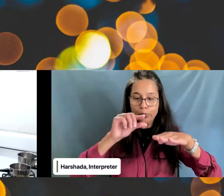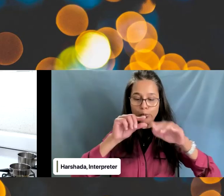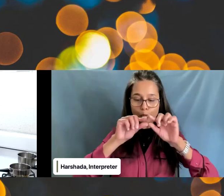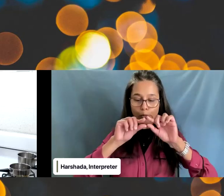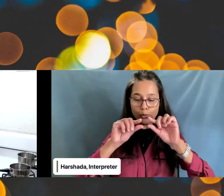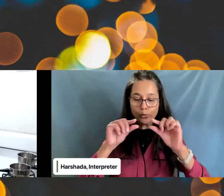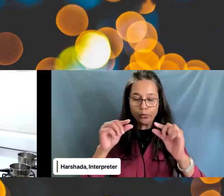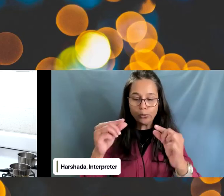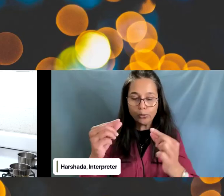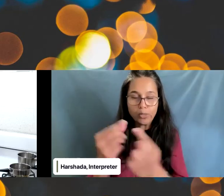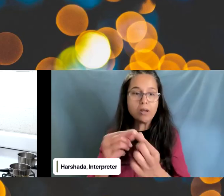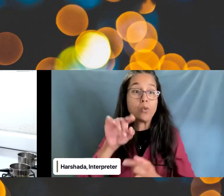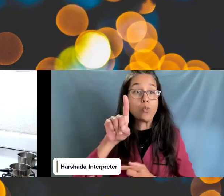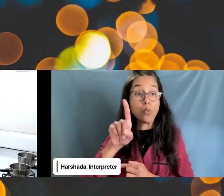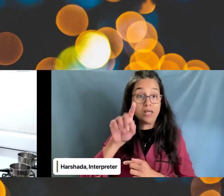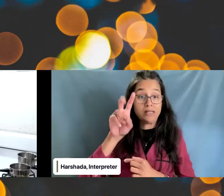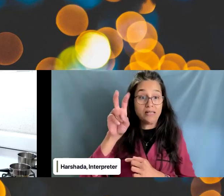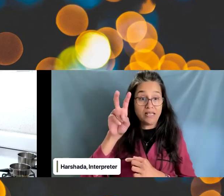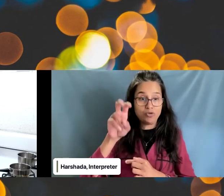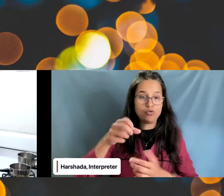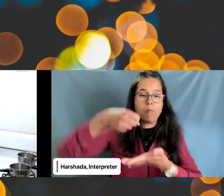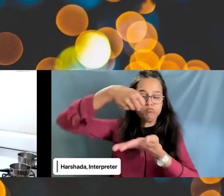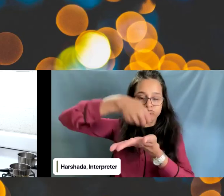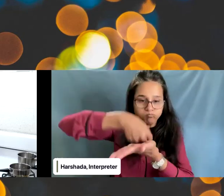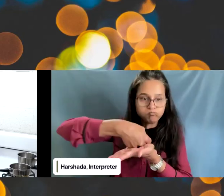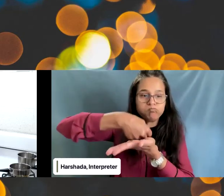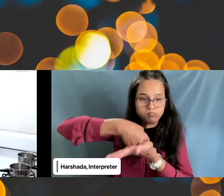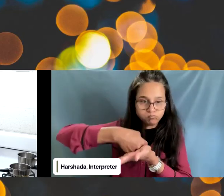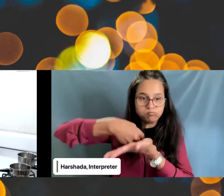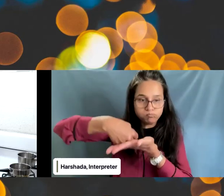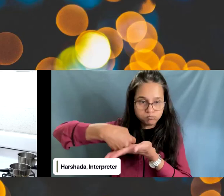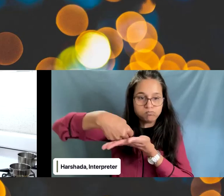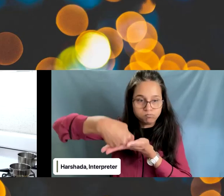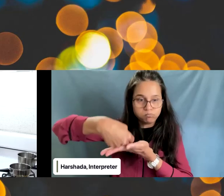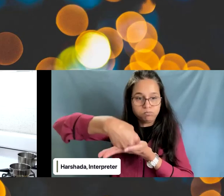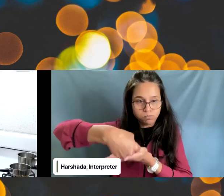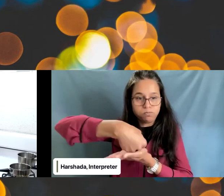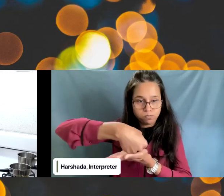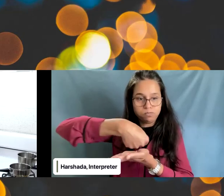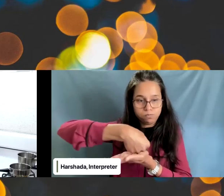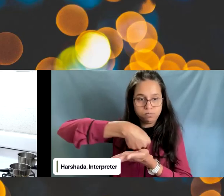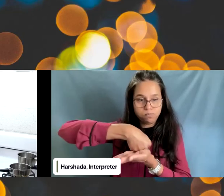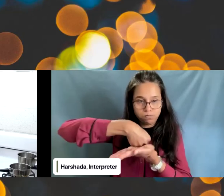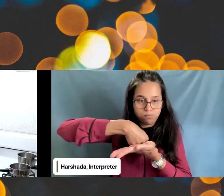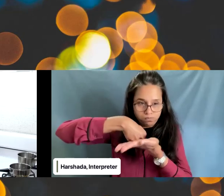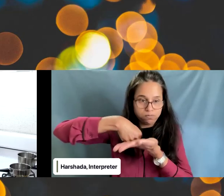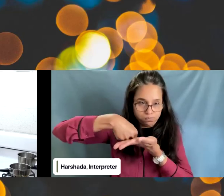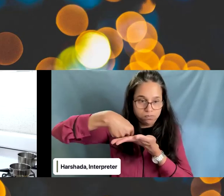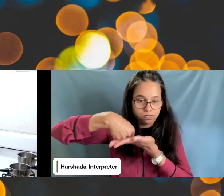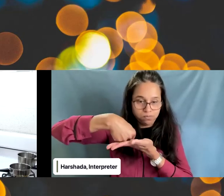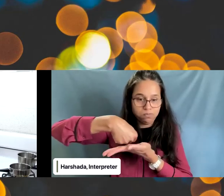press at the bottom. I use the back of my hand and kind of spread it out.